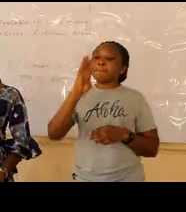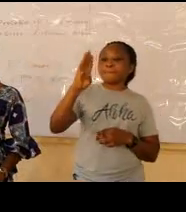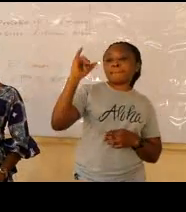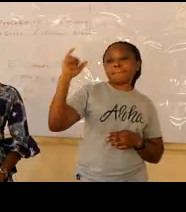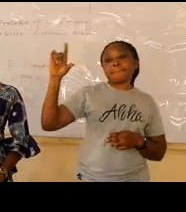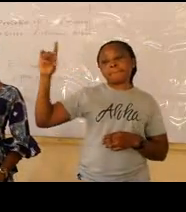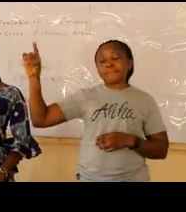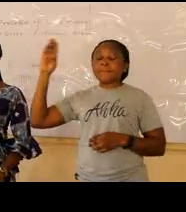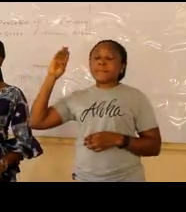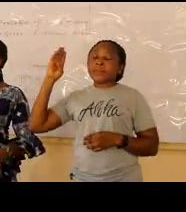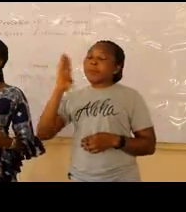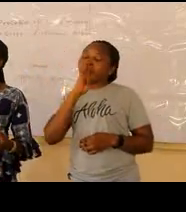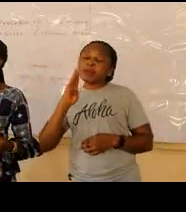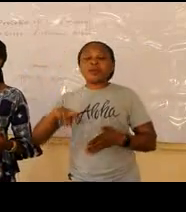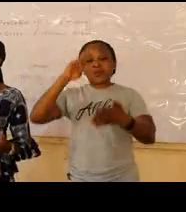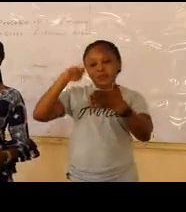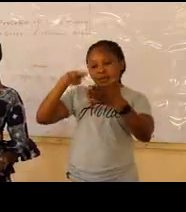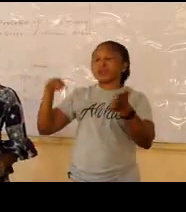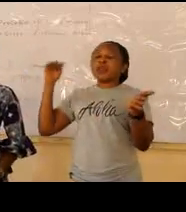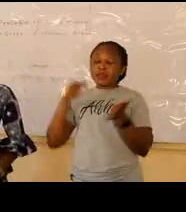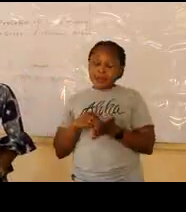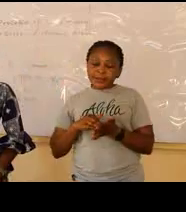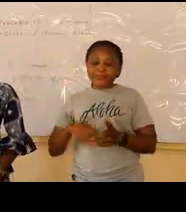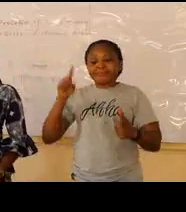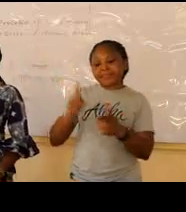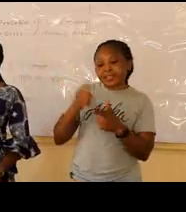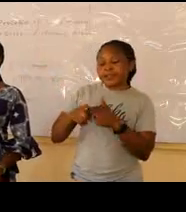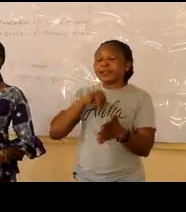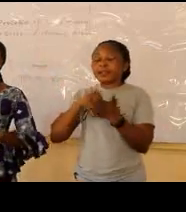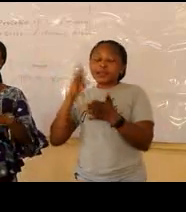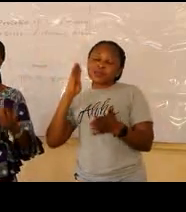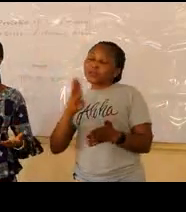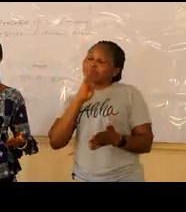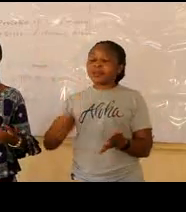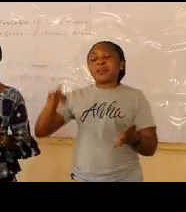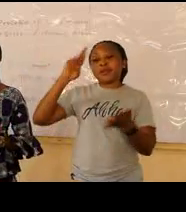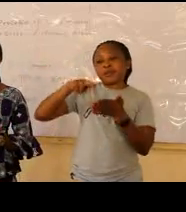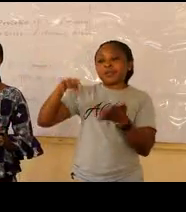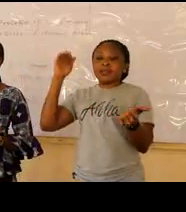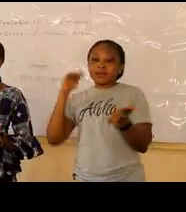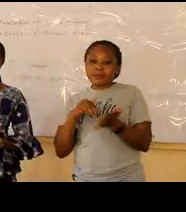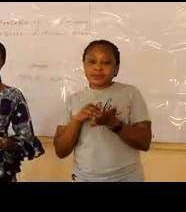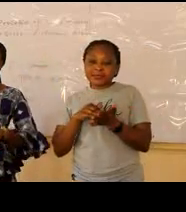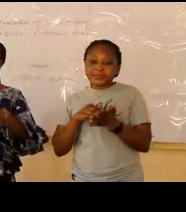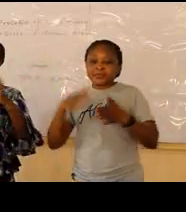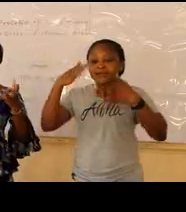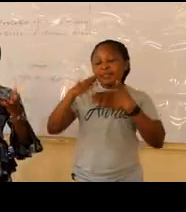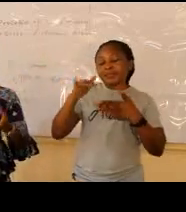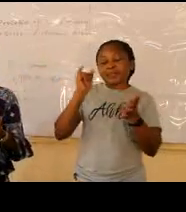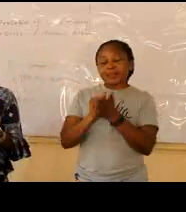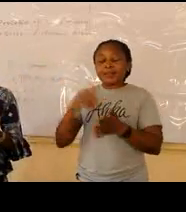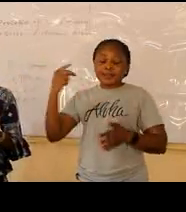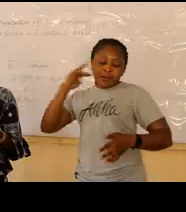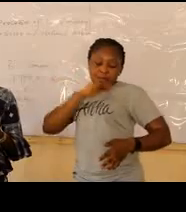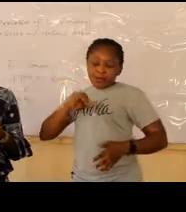again. Then the title will be reread. After which, the members of the house will now discuss